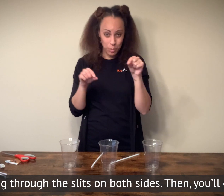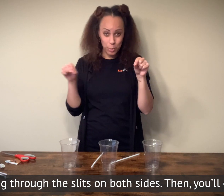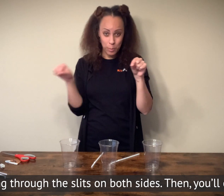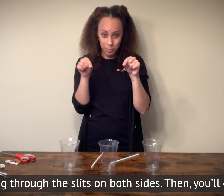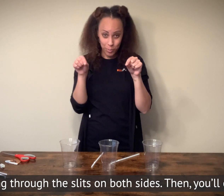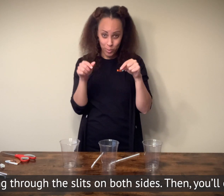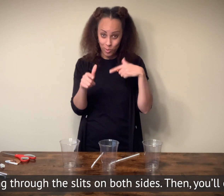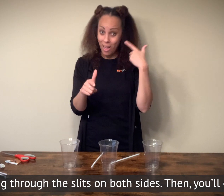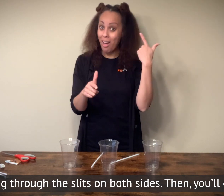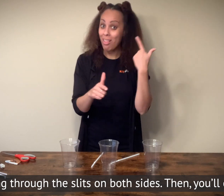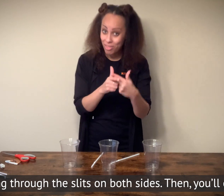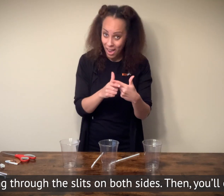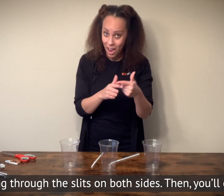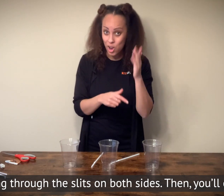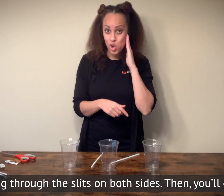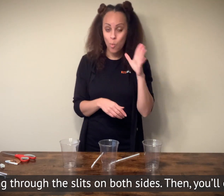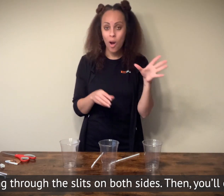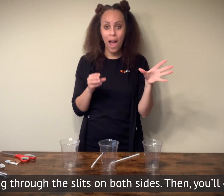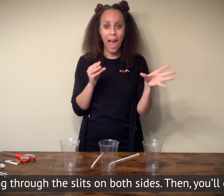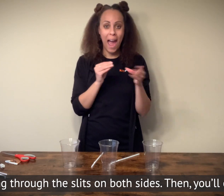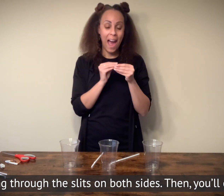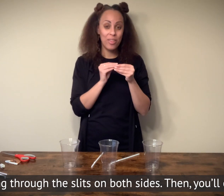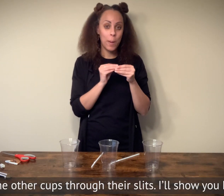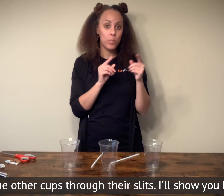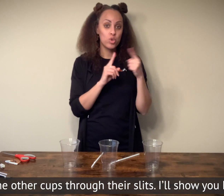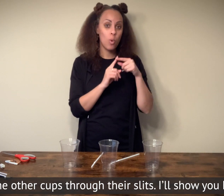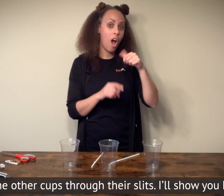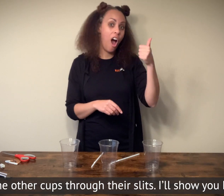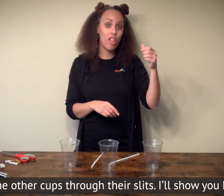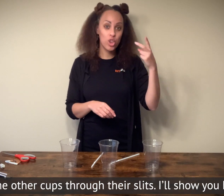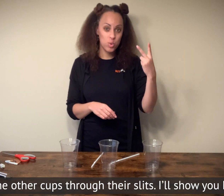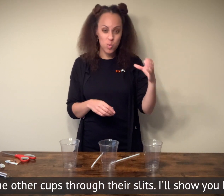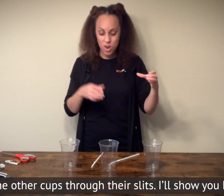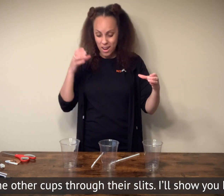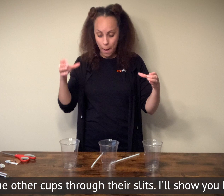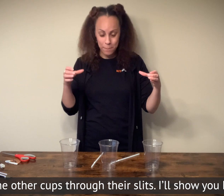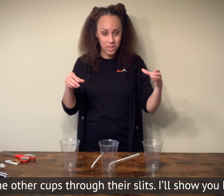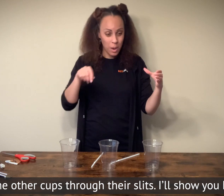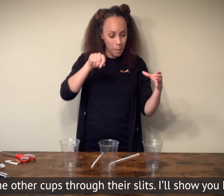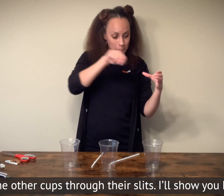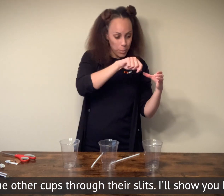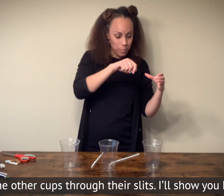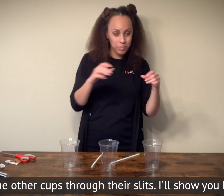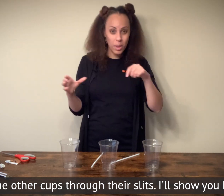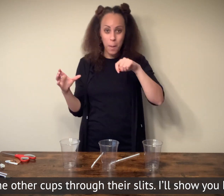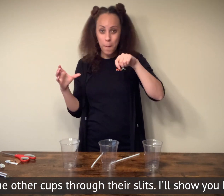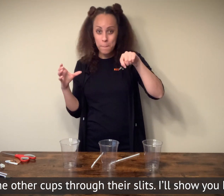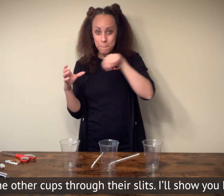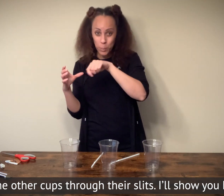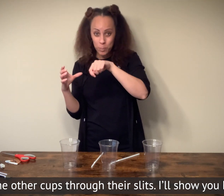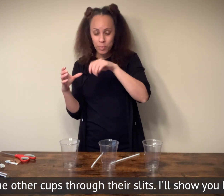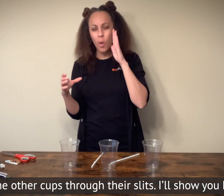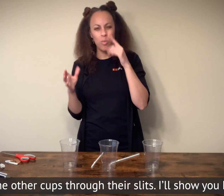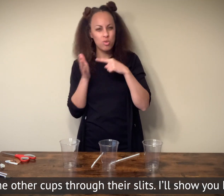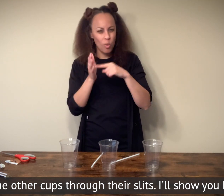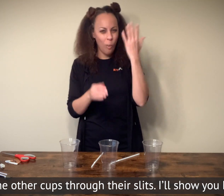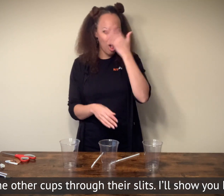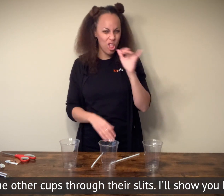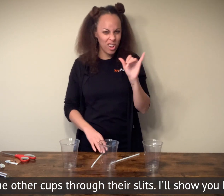on both sides. Then you'll connect to the other cups through their slits. I'll show you